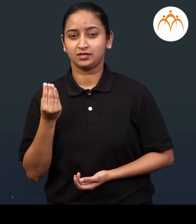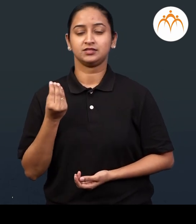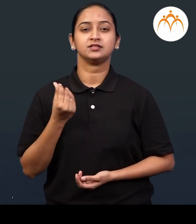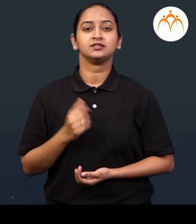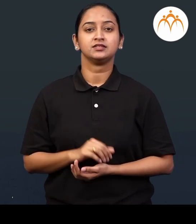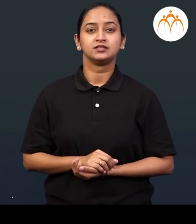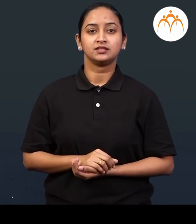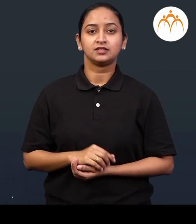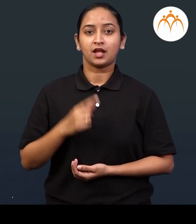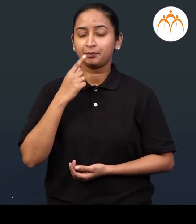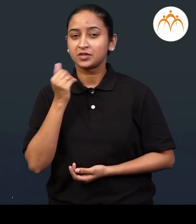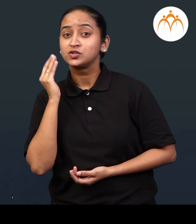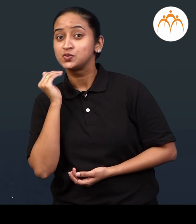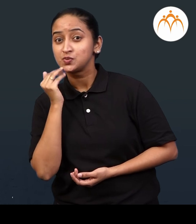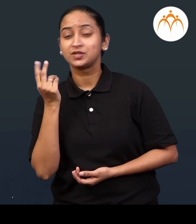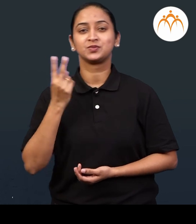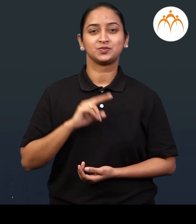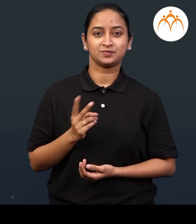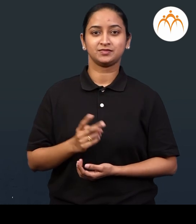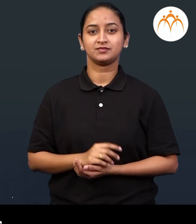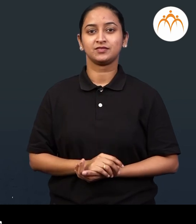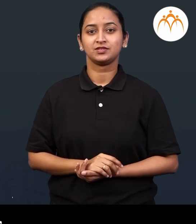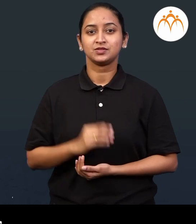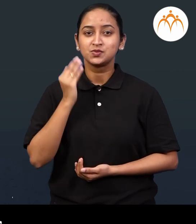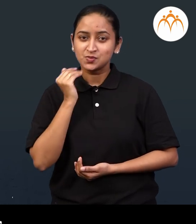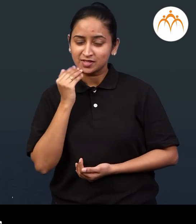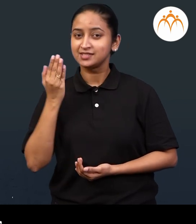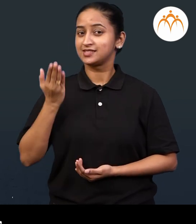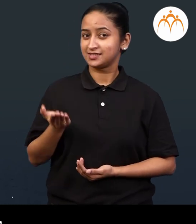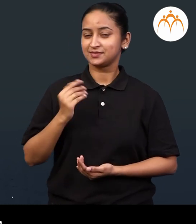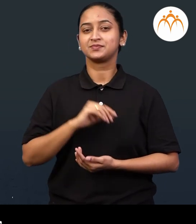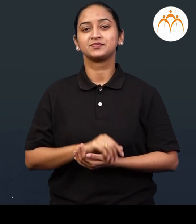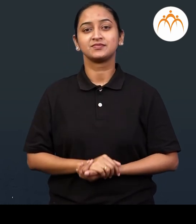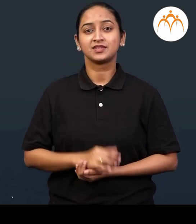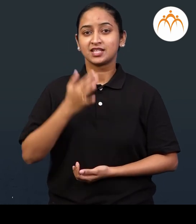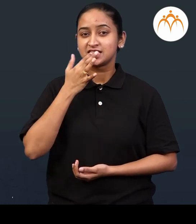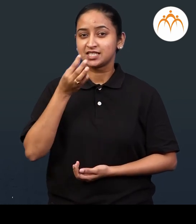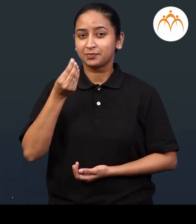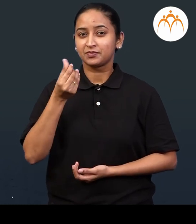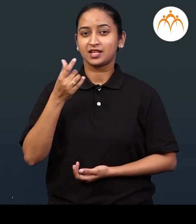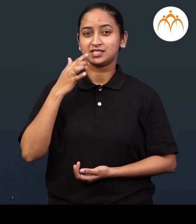Sour, sweet and sour. Sweet, salty.